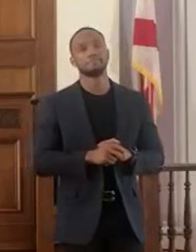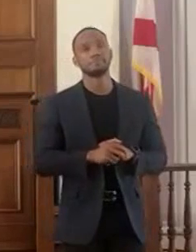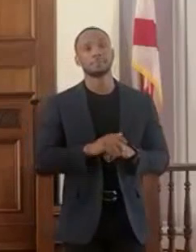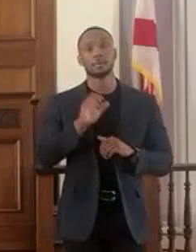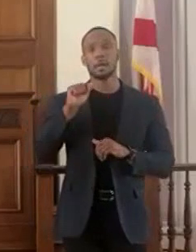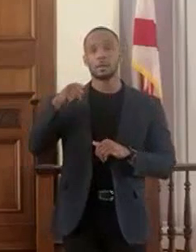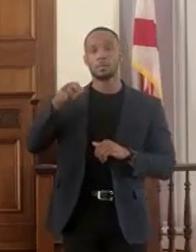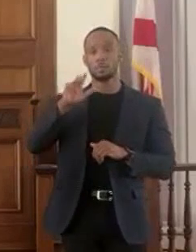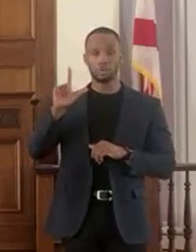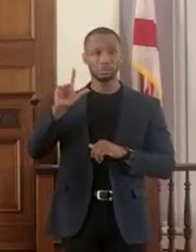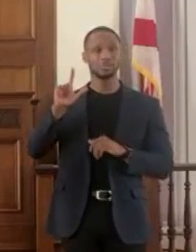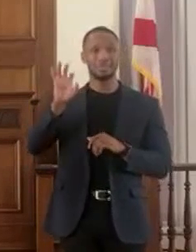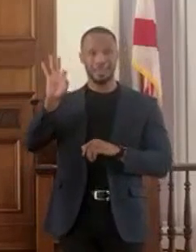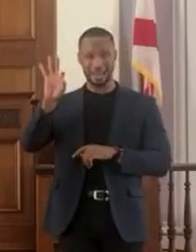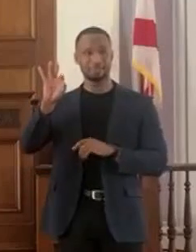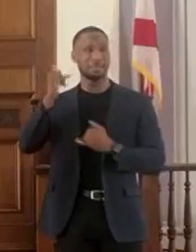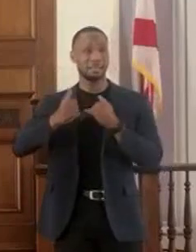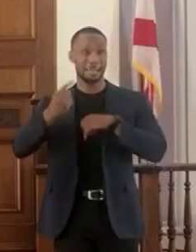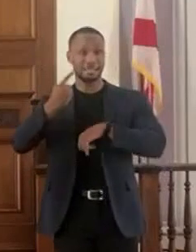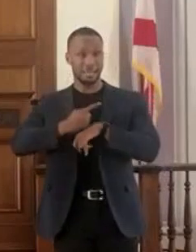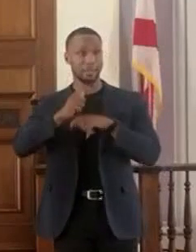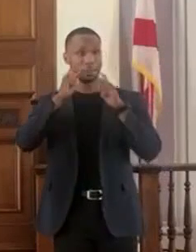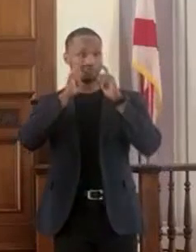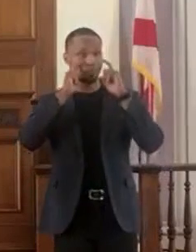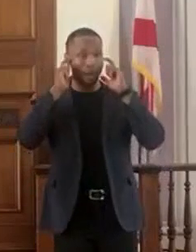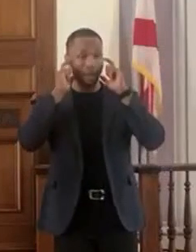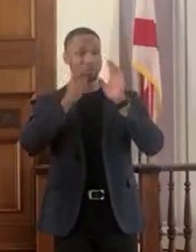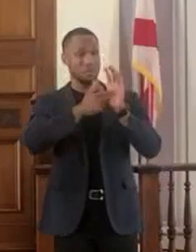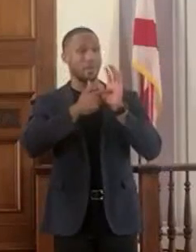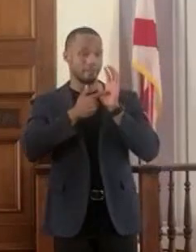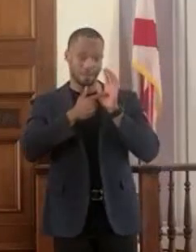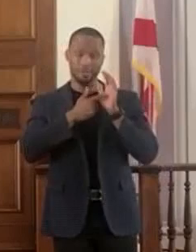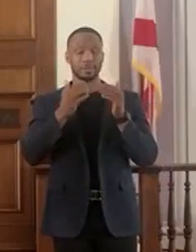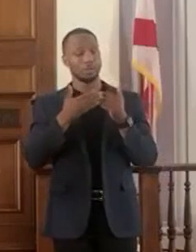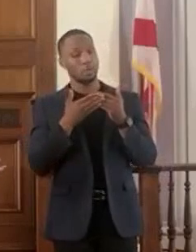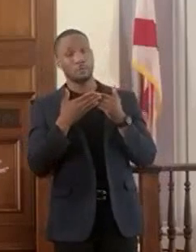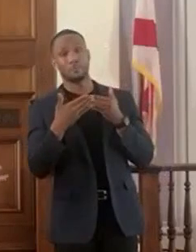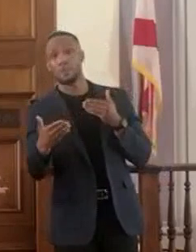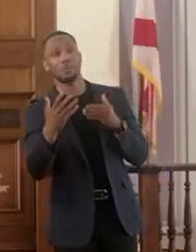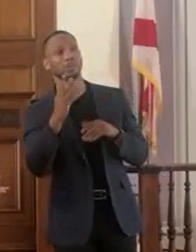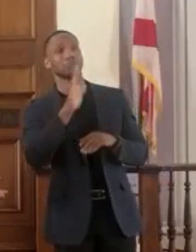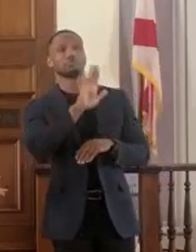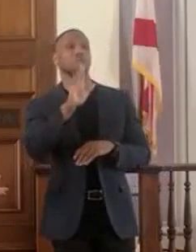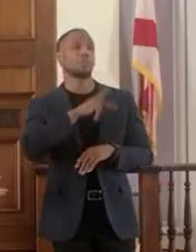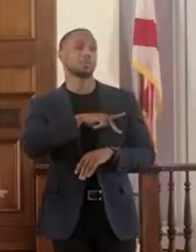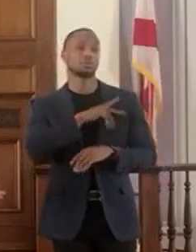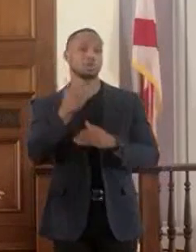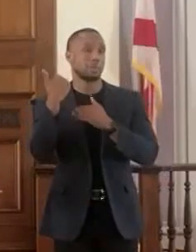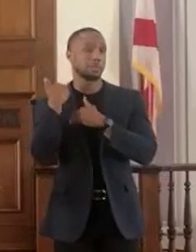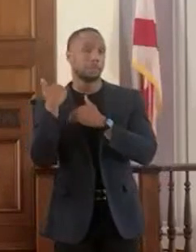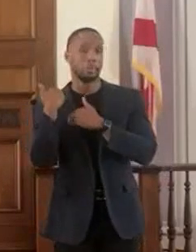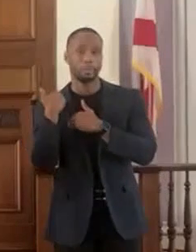April 9th is going to be the last day I'm going to have a mask mandate. After that, it'll be personal responsibility.